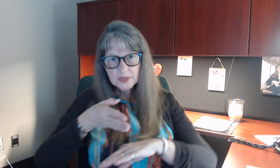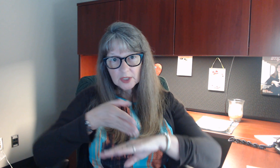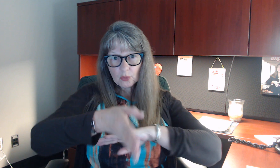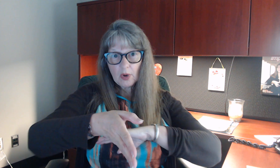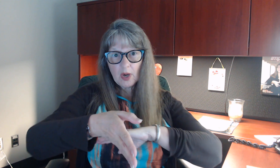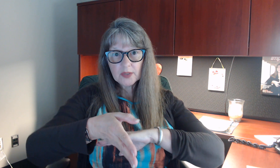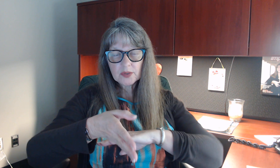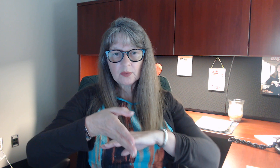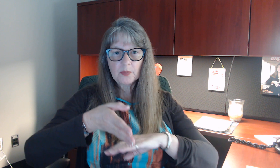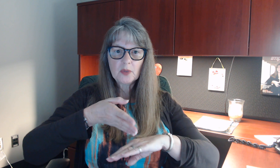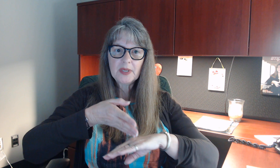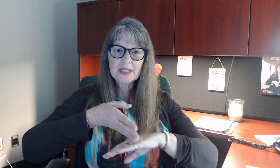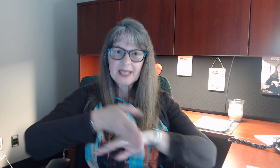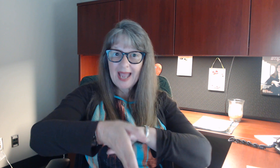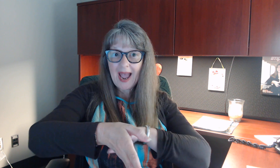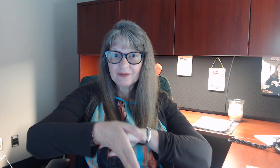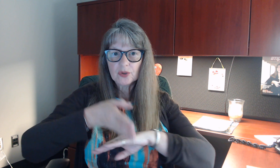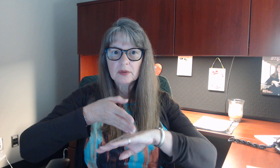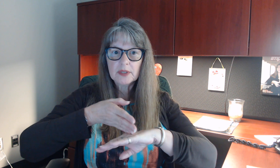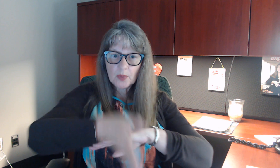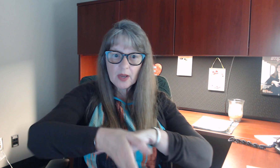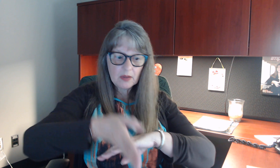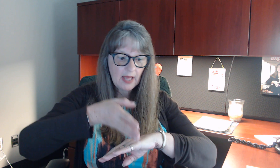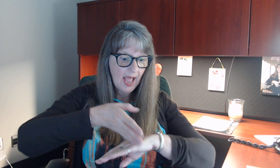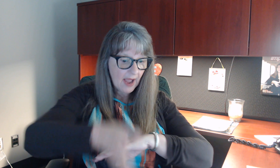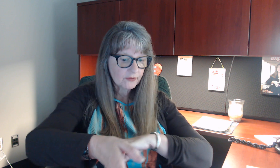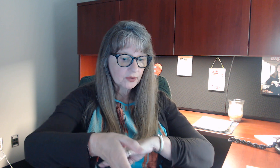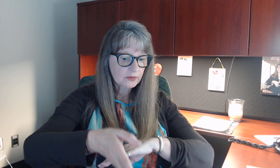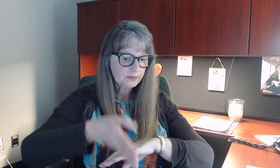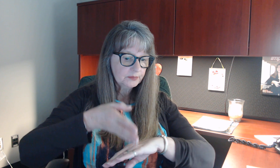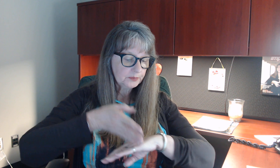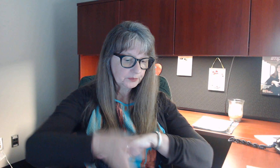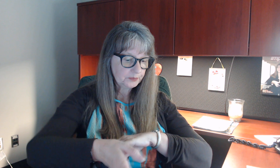did a cross, or so we could say after as well. After.